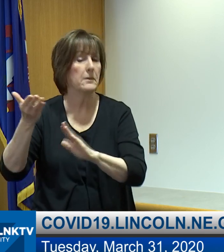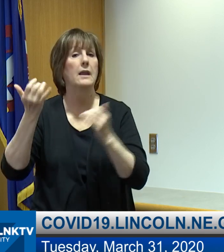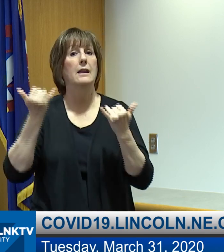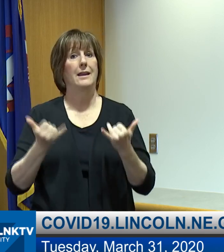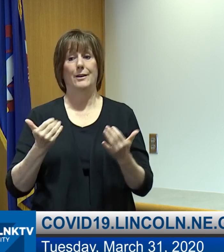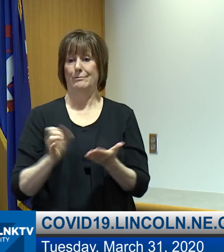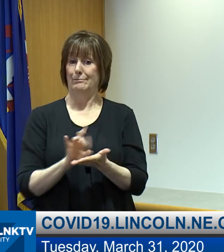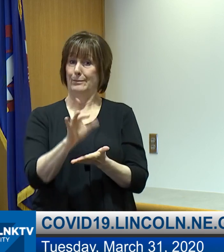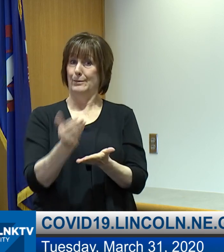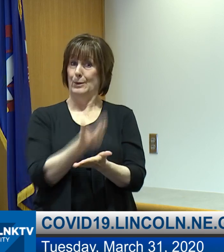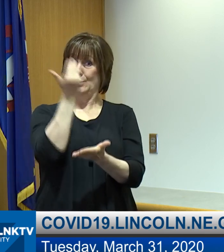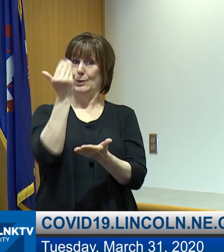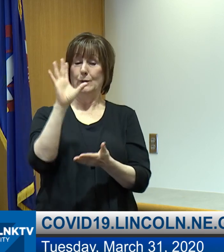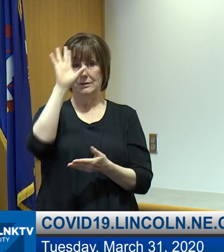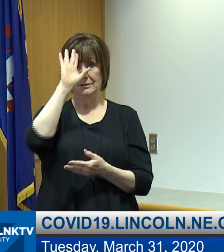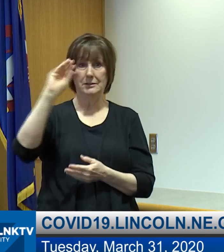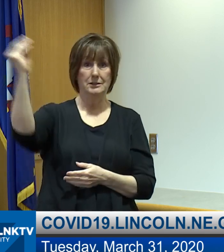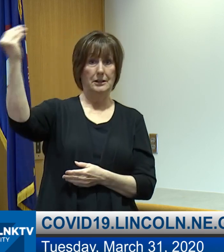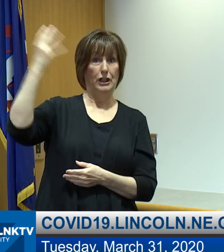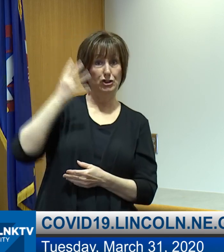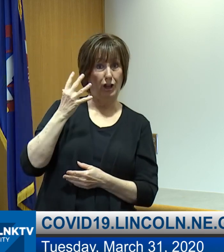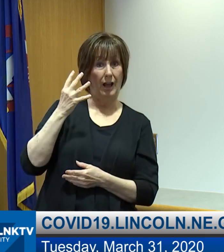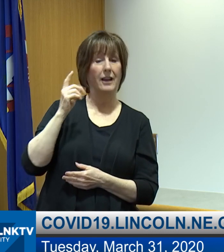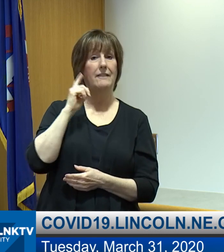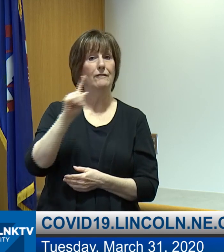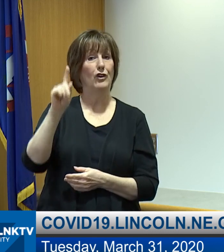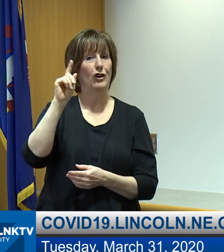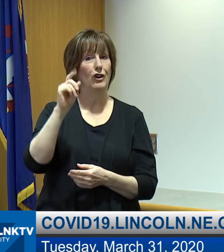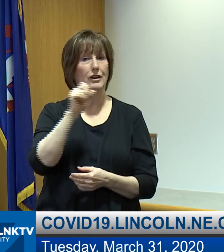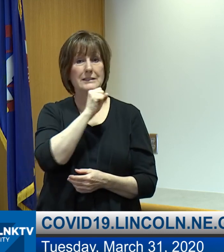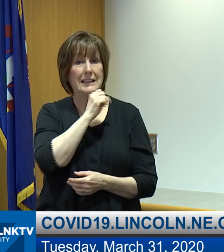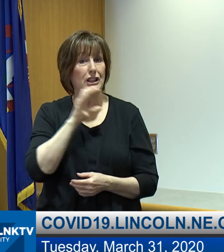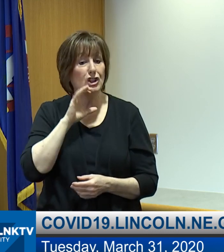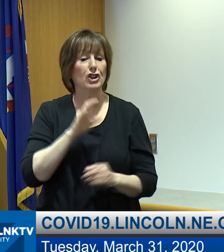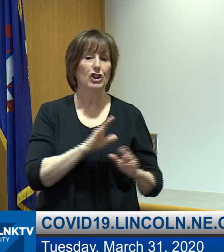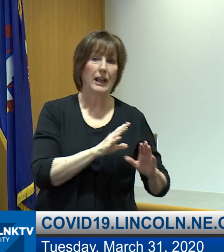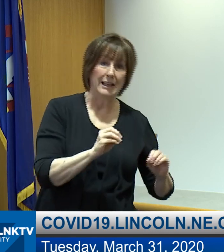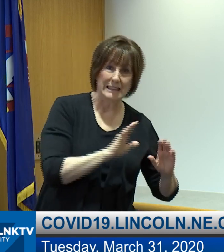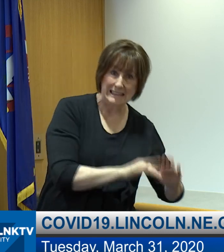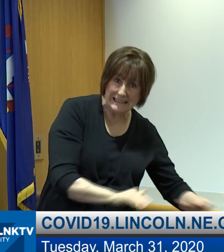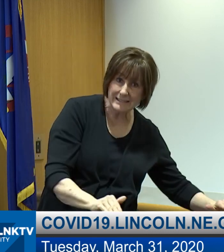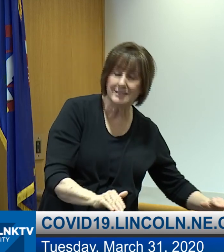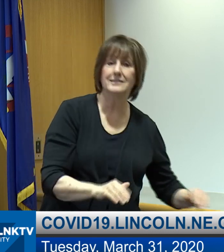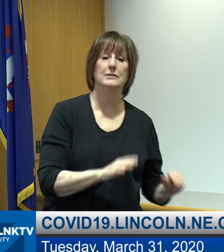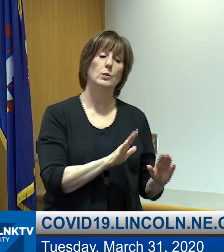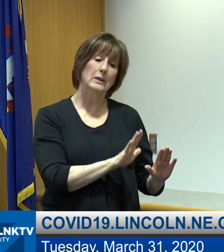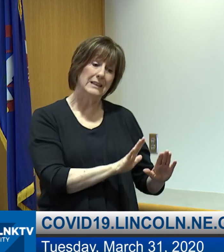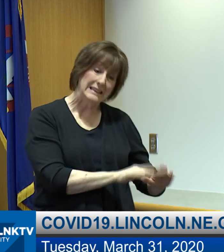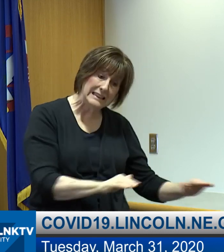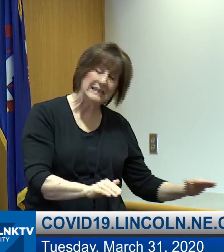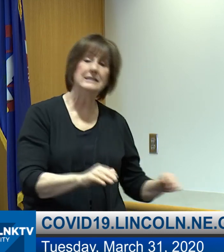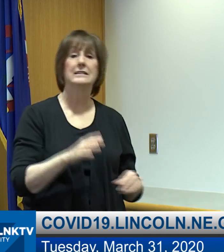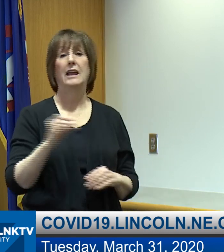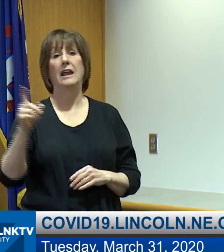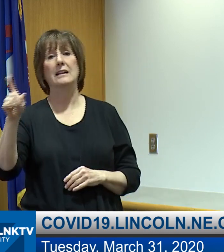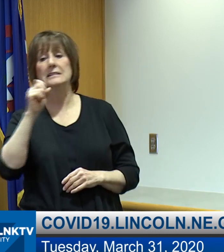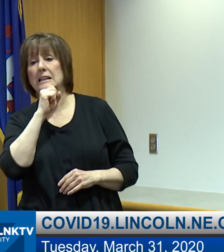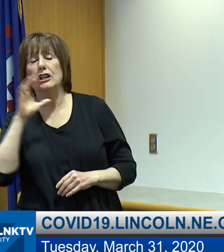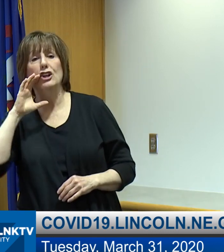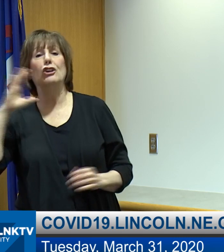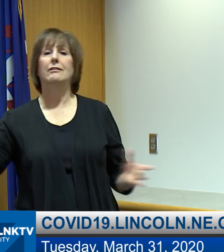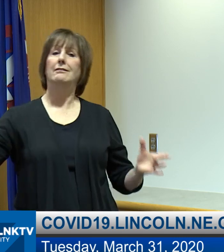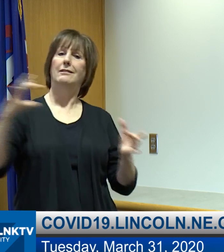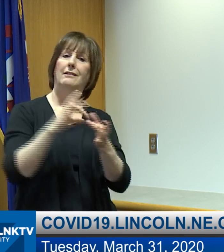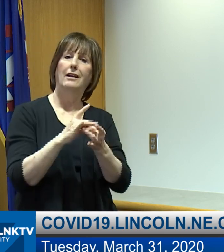something new, the Sunshine Kids for Seniors project, to connect children with homebound seniors during the pandemic. The